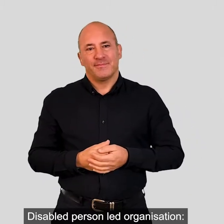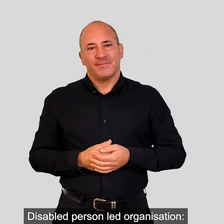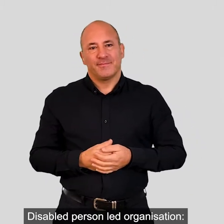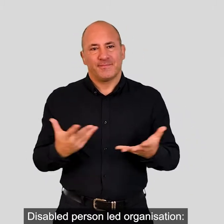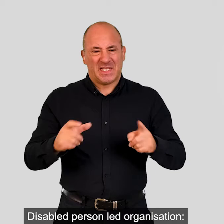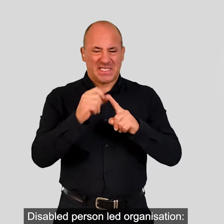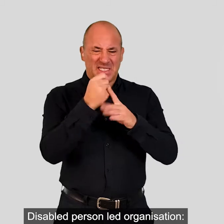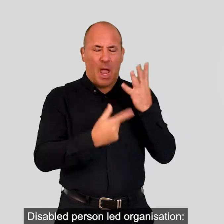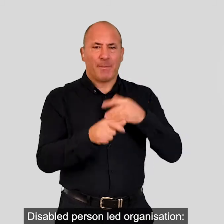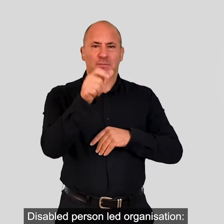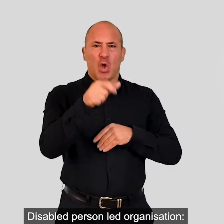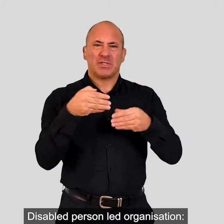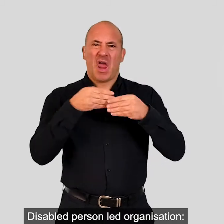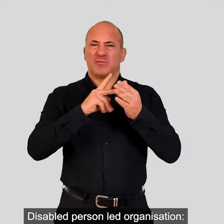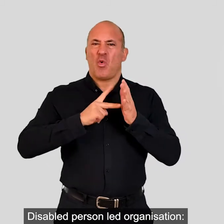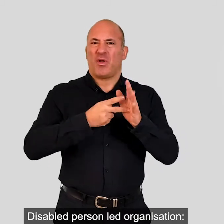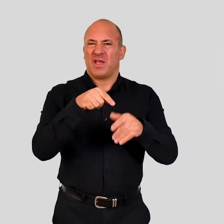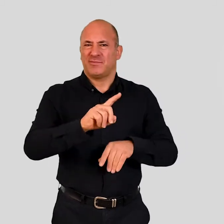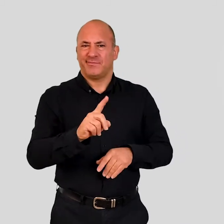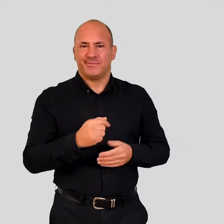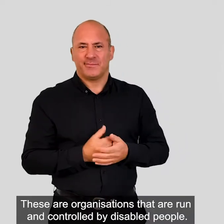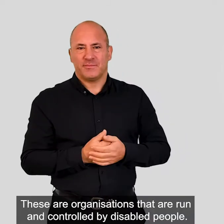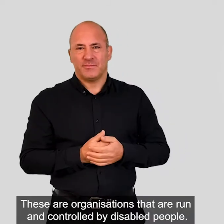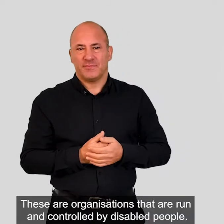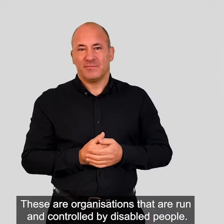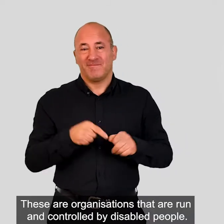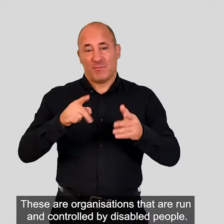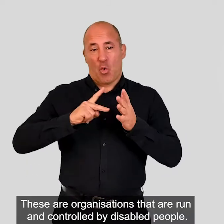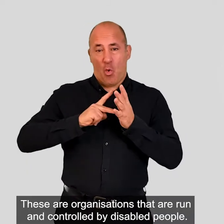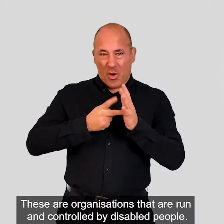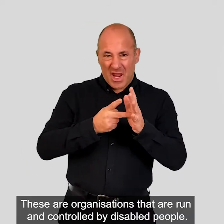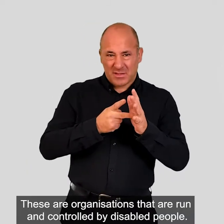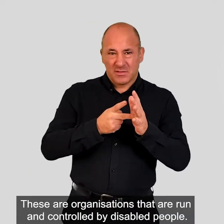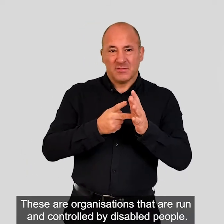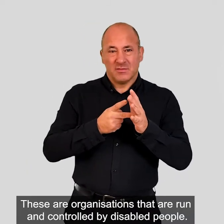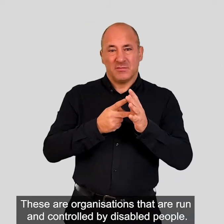Disabled person-led organisation. These are organisations that are run and